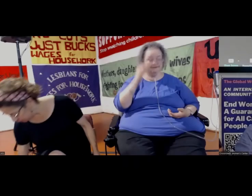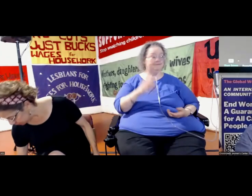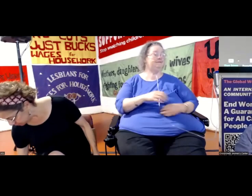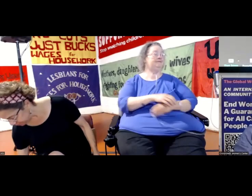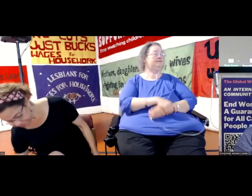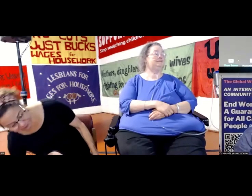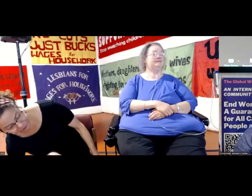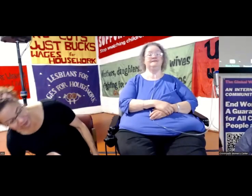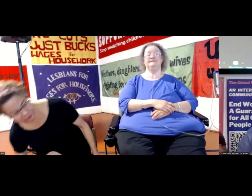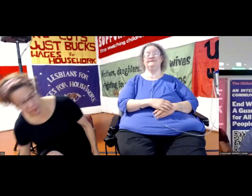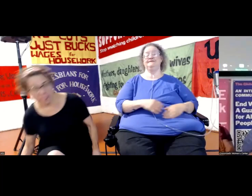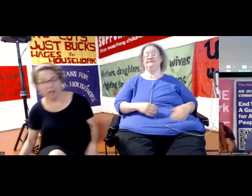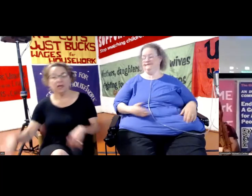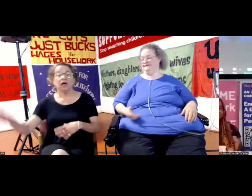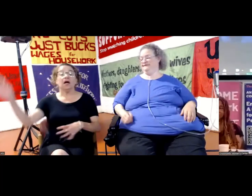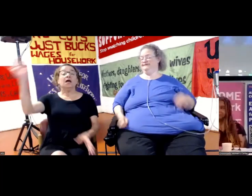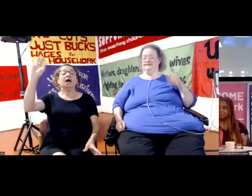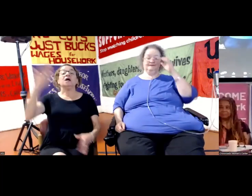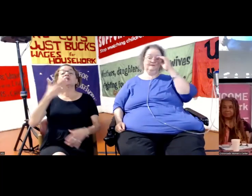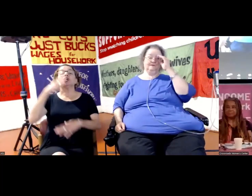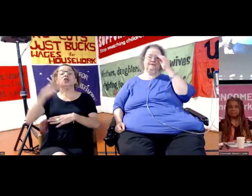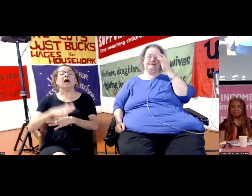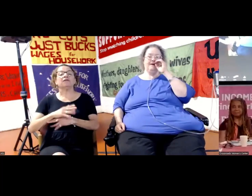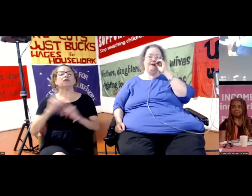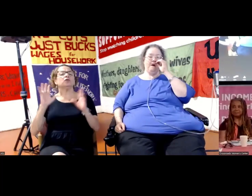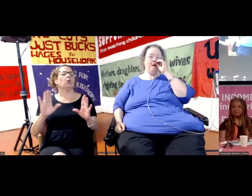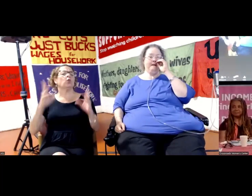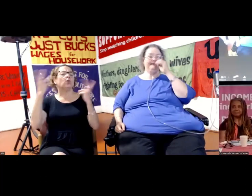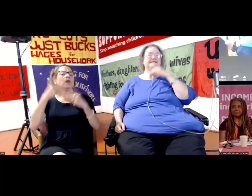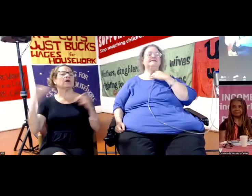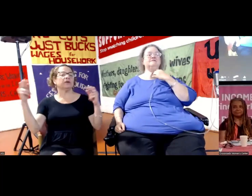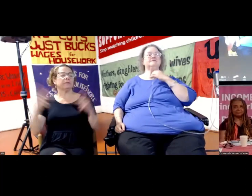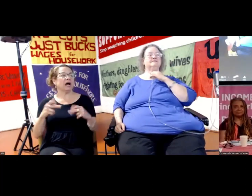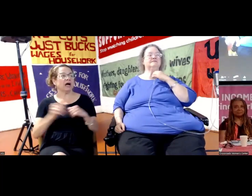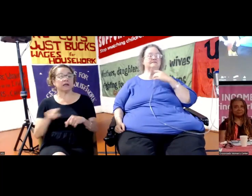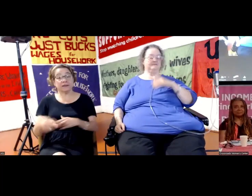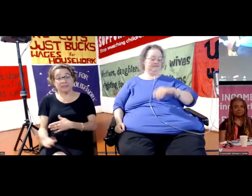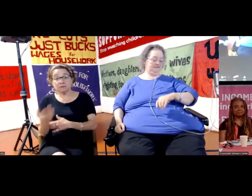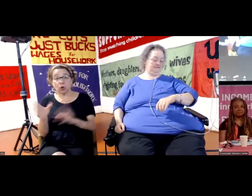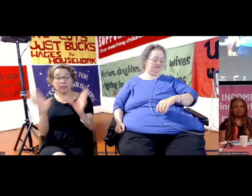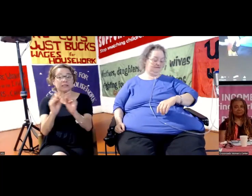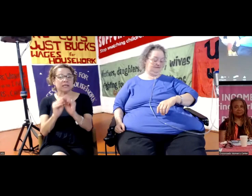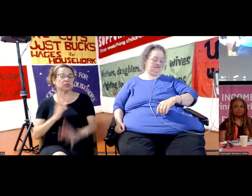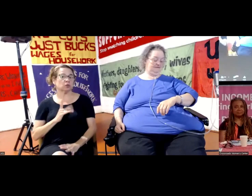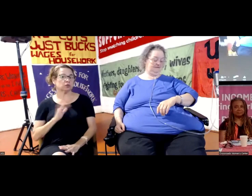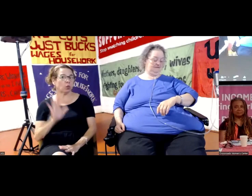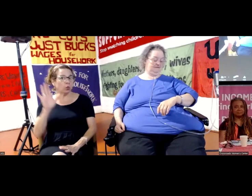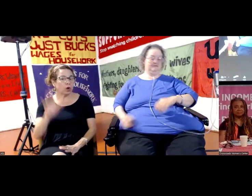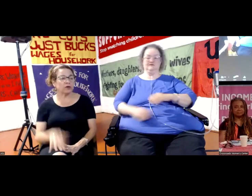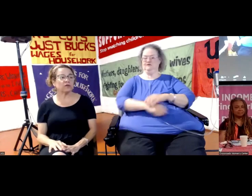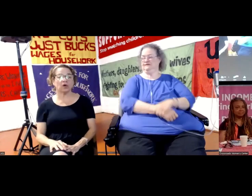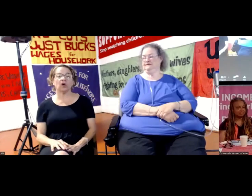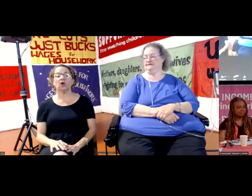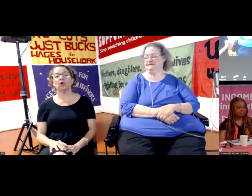Okay, good afternoon, everybody. Lovely to be back after that fantastic session this morning. This